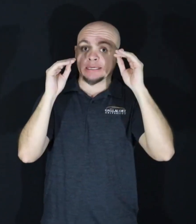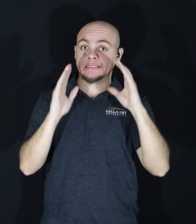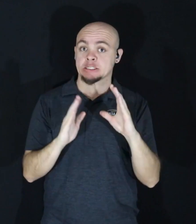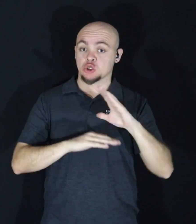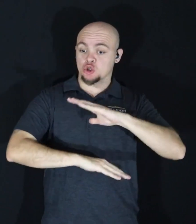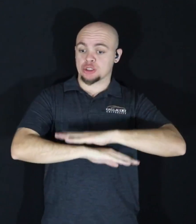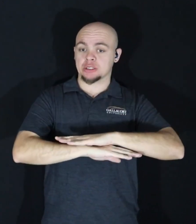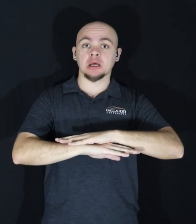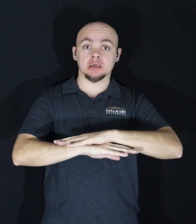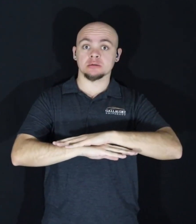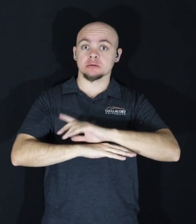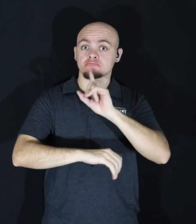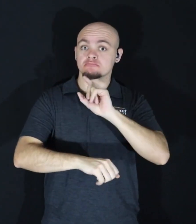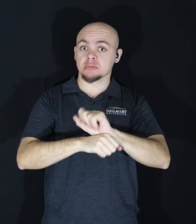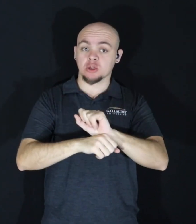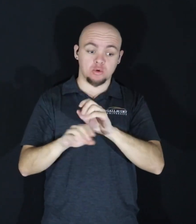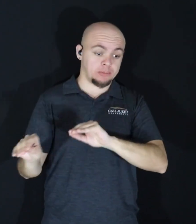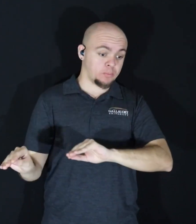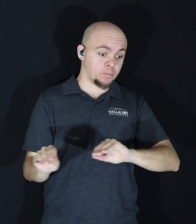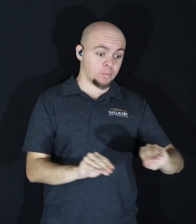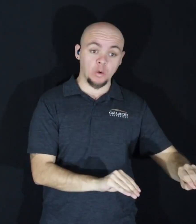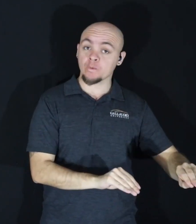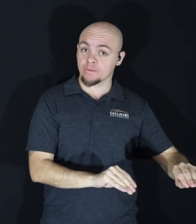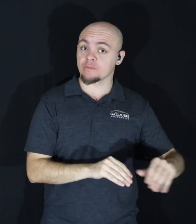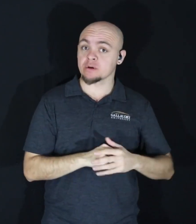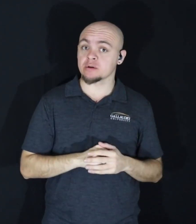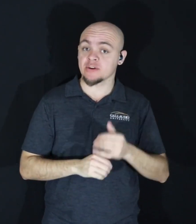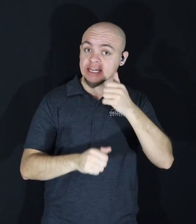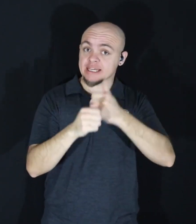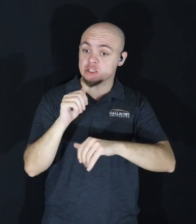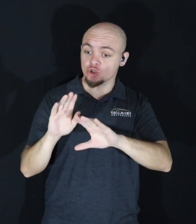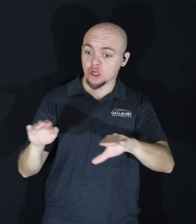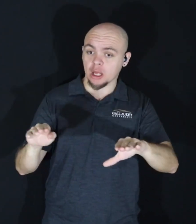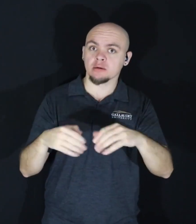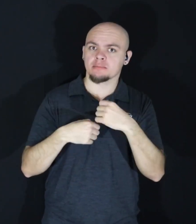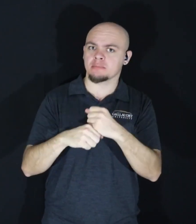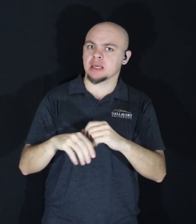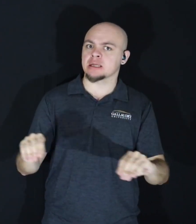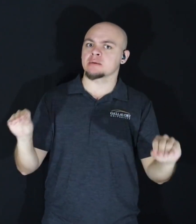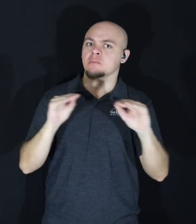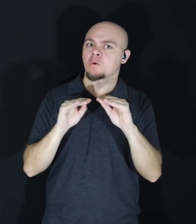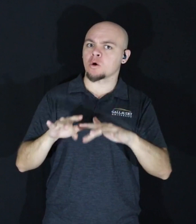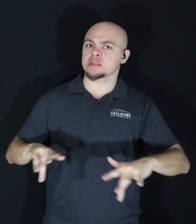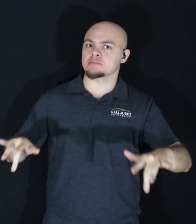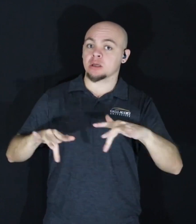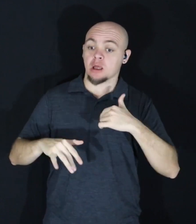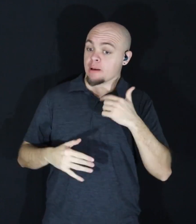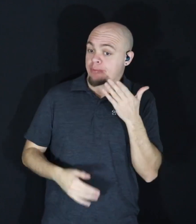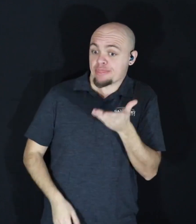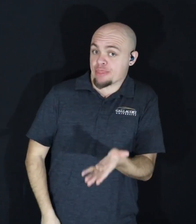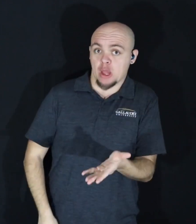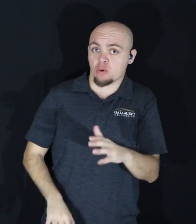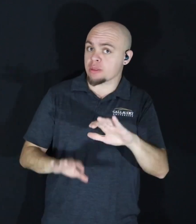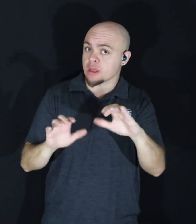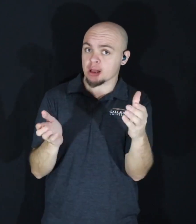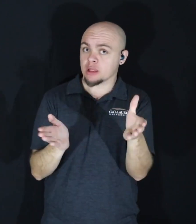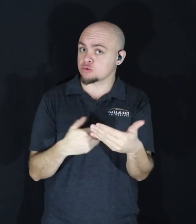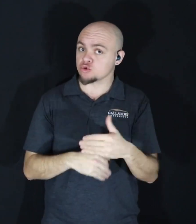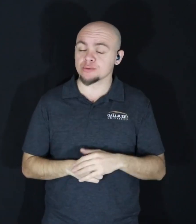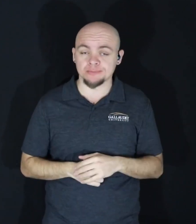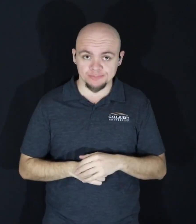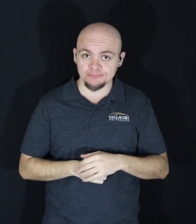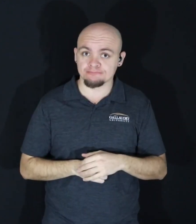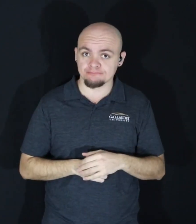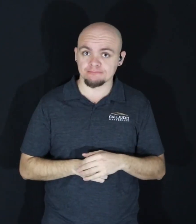I physically made more space for each child. I'm still there in that class, but now